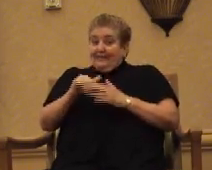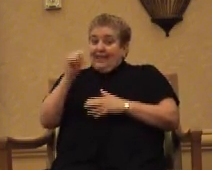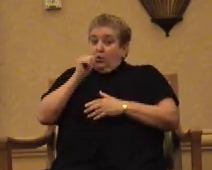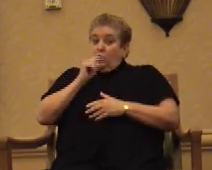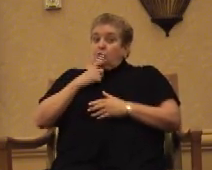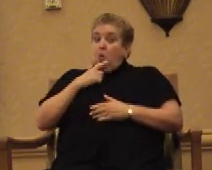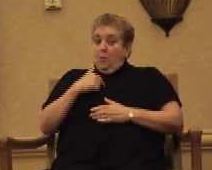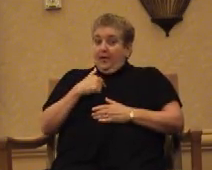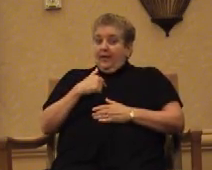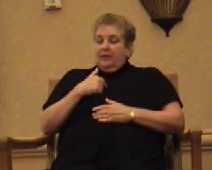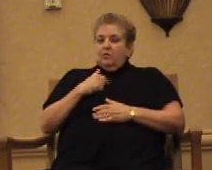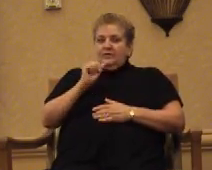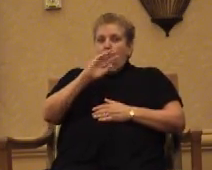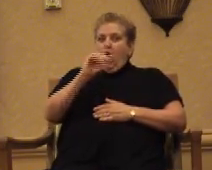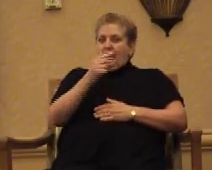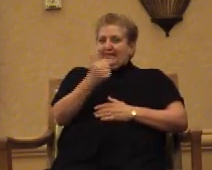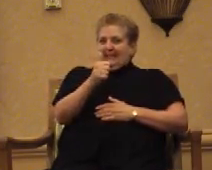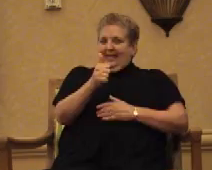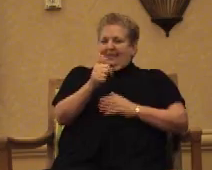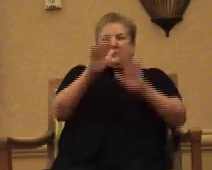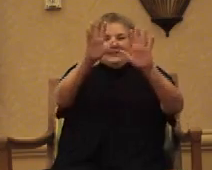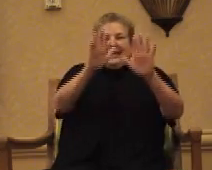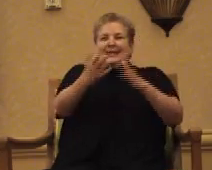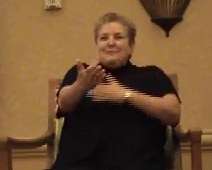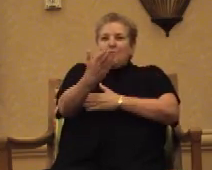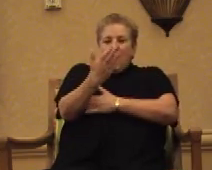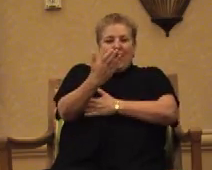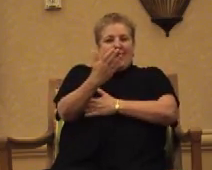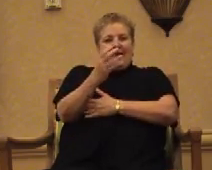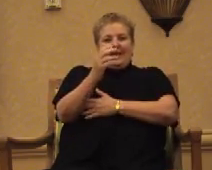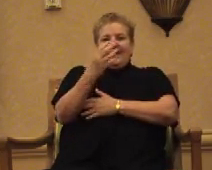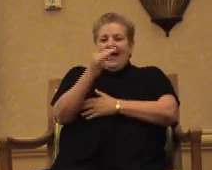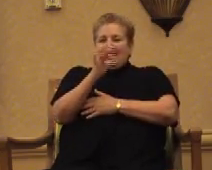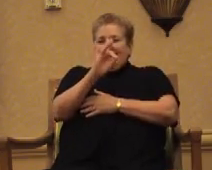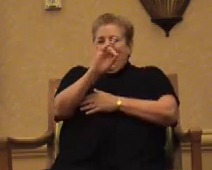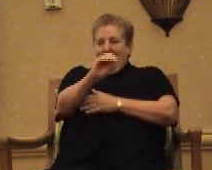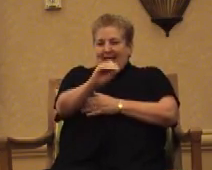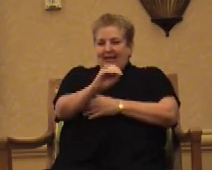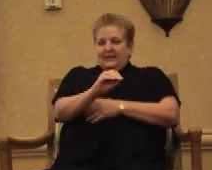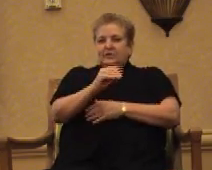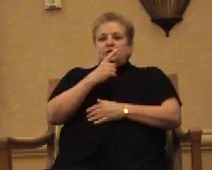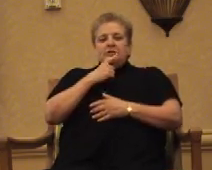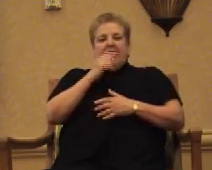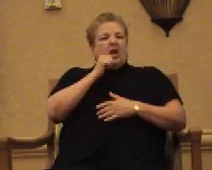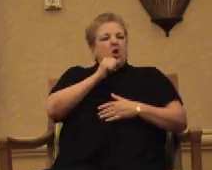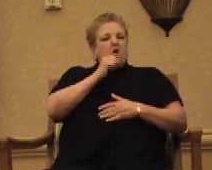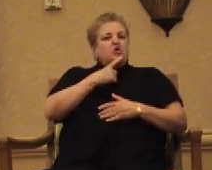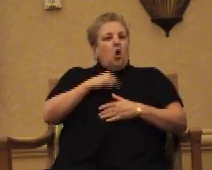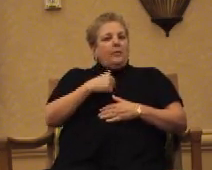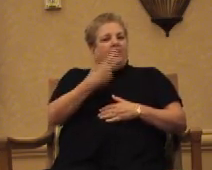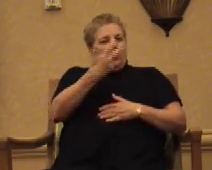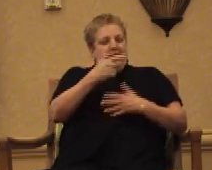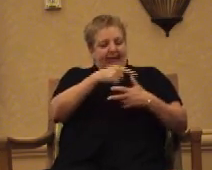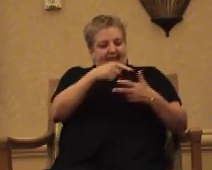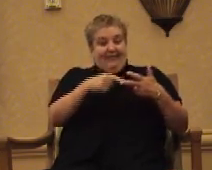over on August 10th, Sunday morning, August 10th, 1980. She told me three things. I can only remember two. She told me